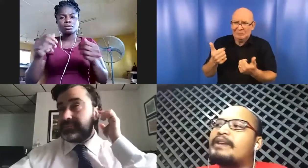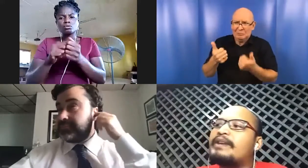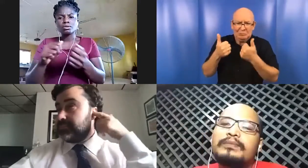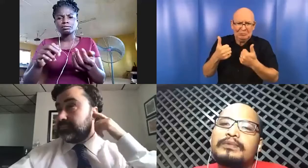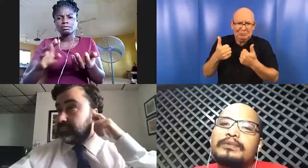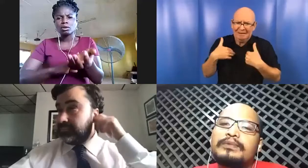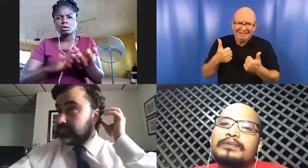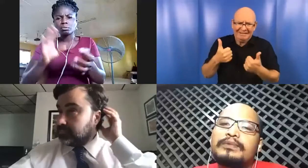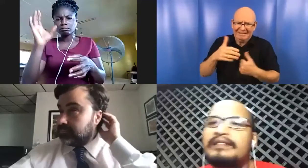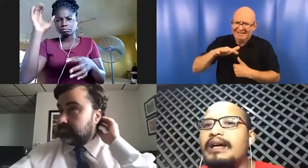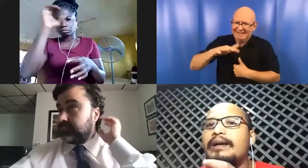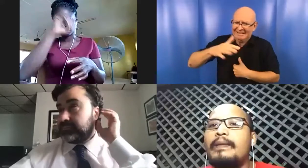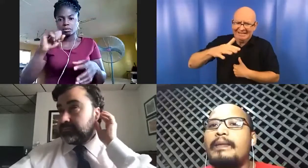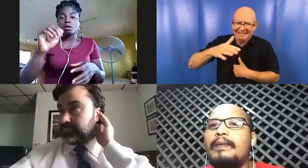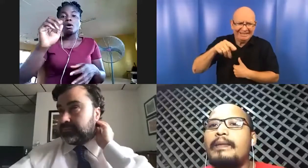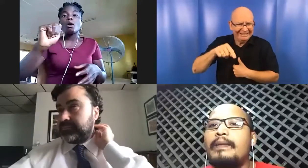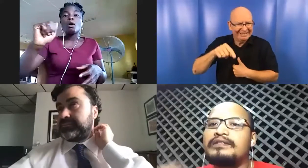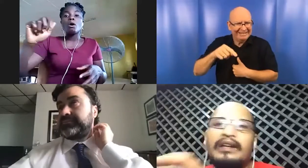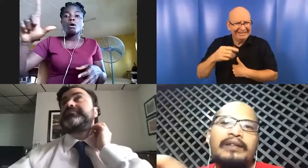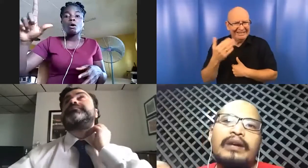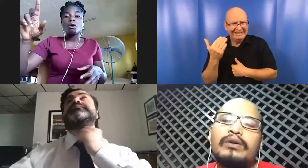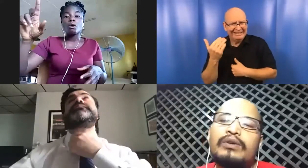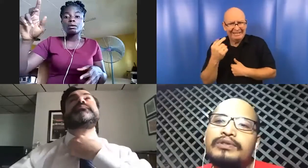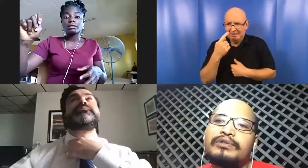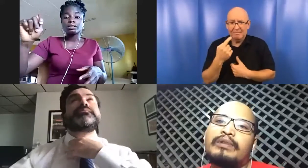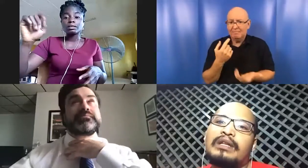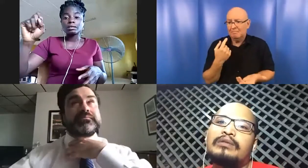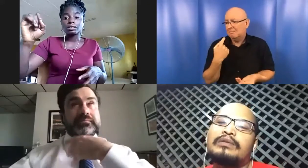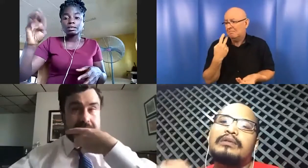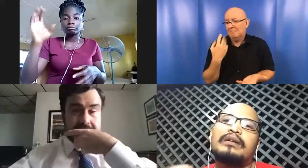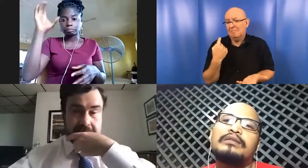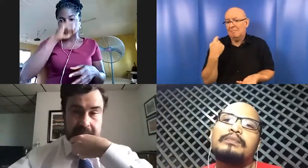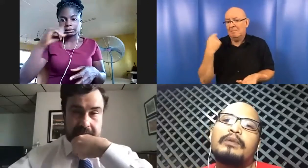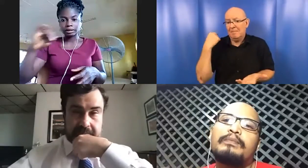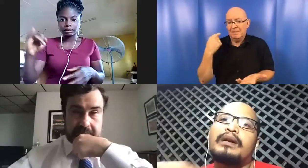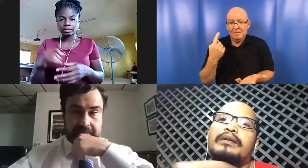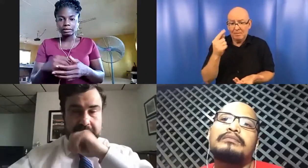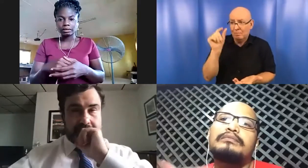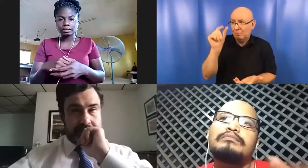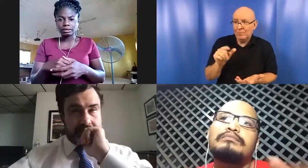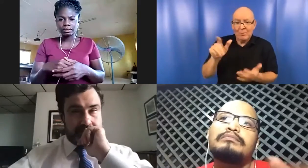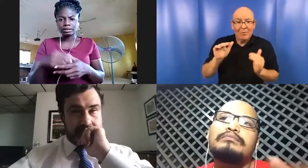their homes because they are stuck in their homes without proper